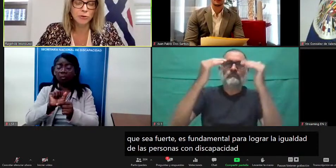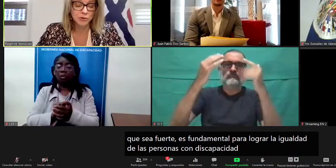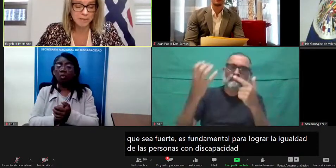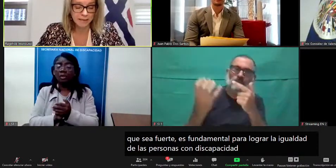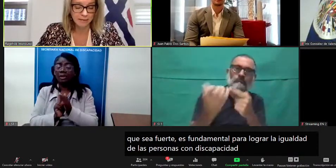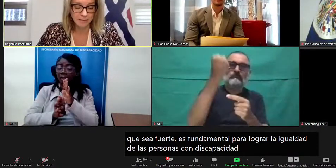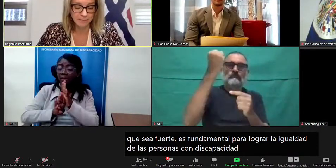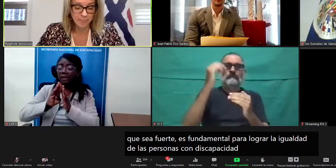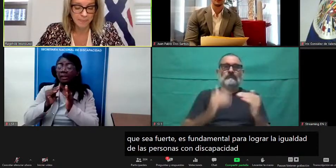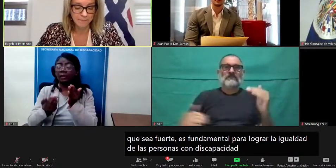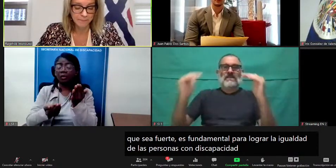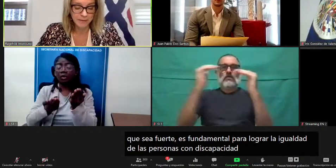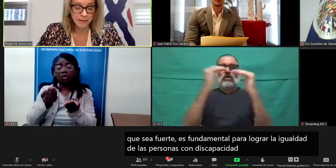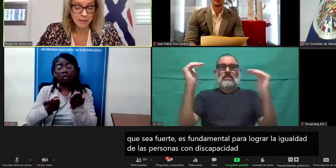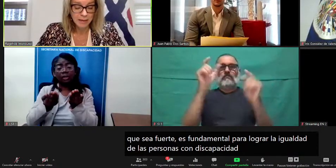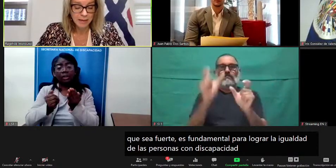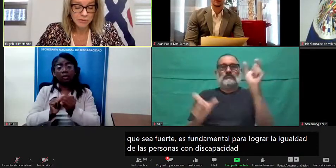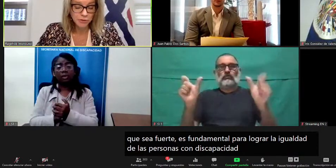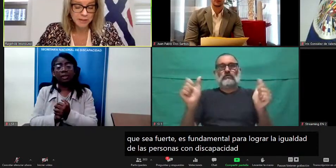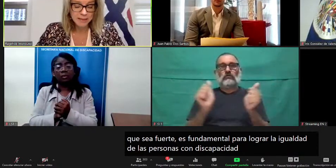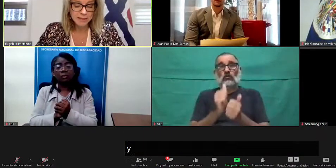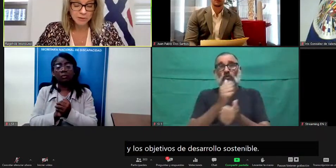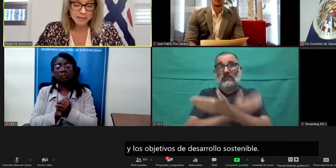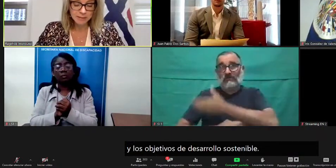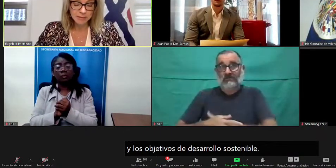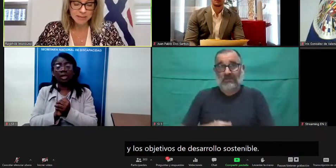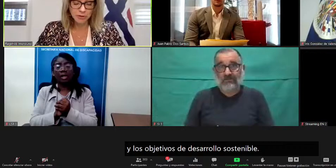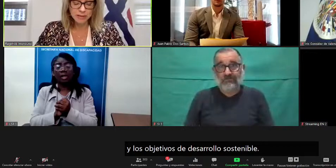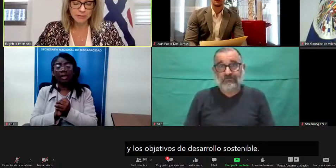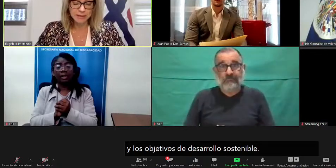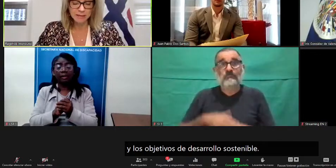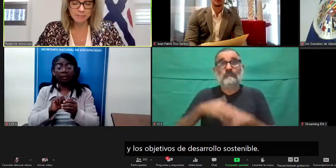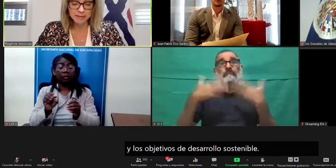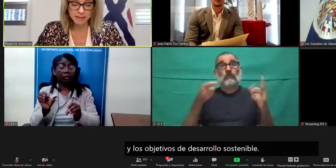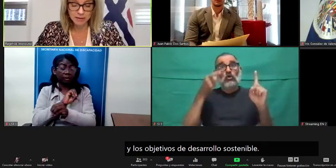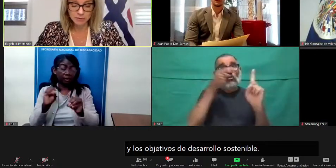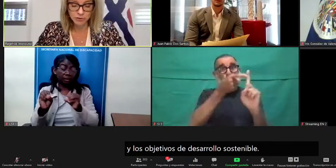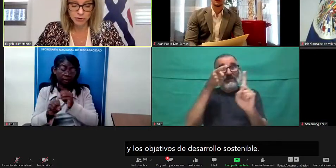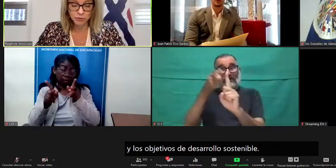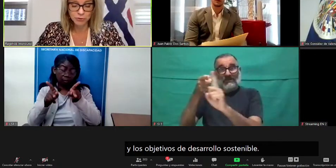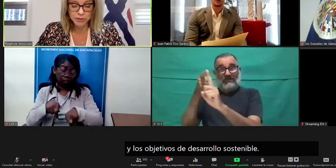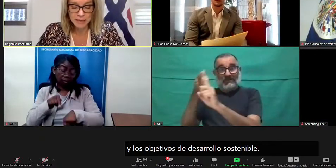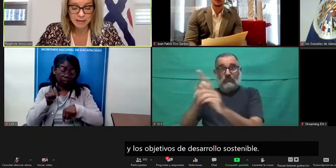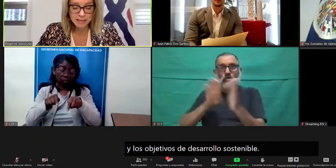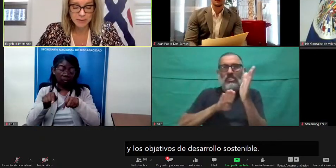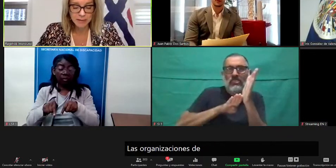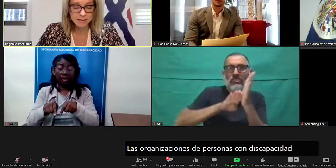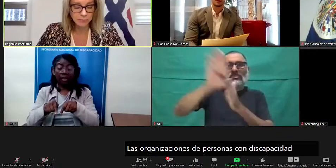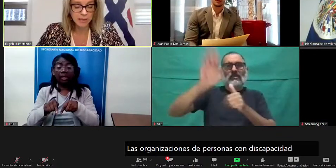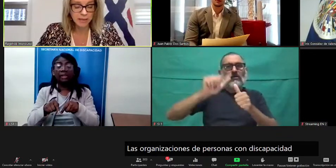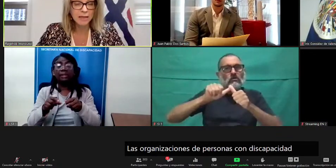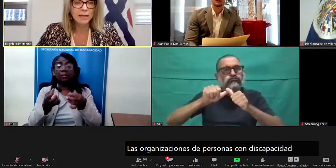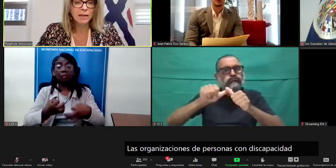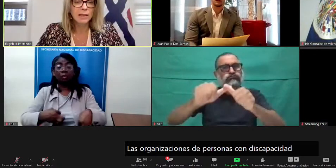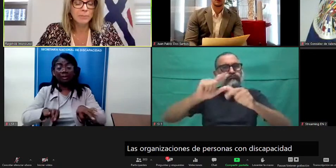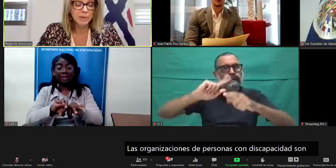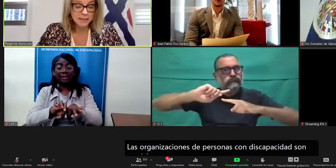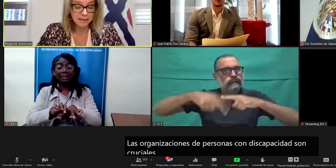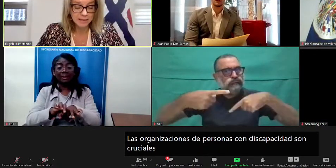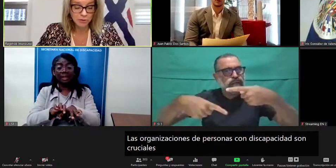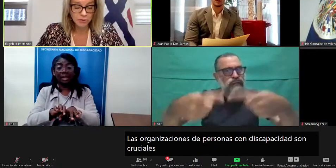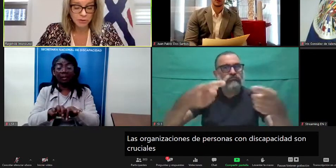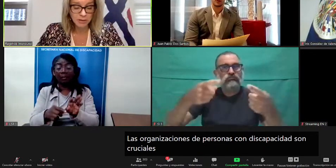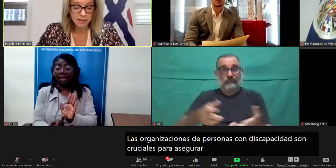objectives of sustainable development for people with disabilities this is